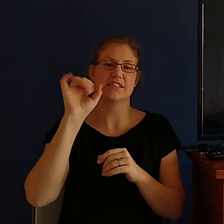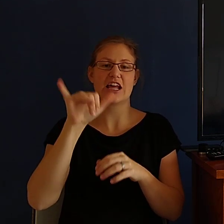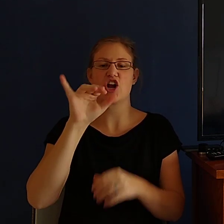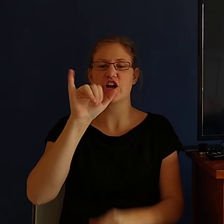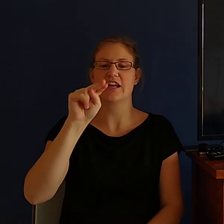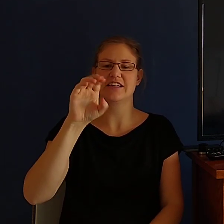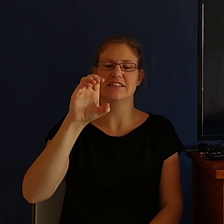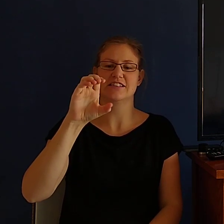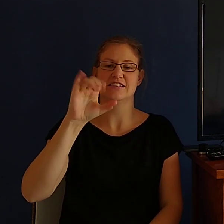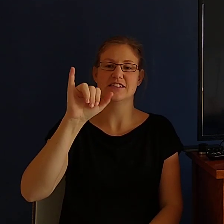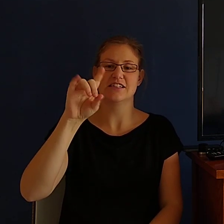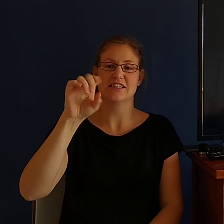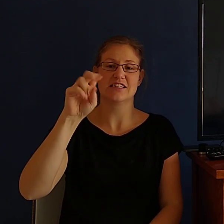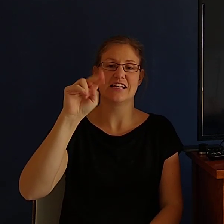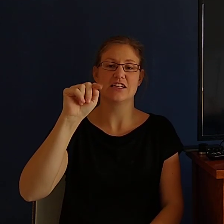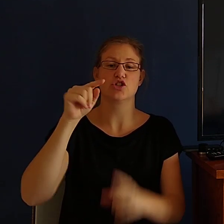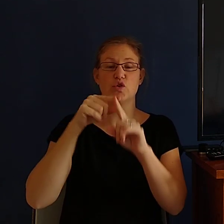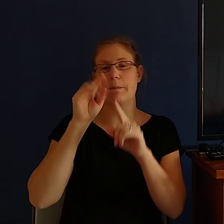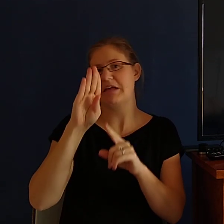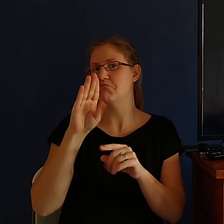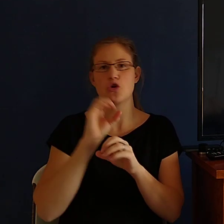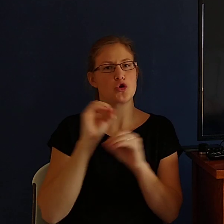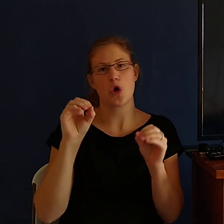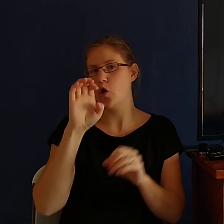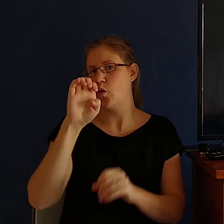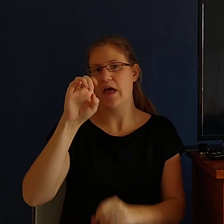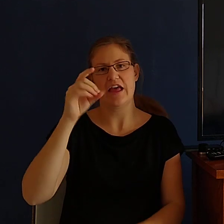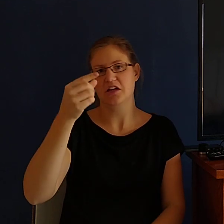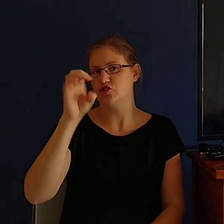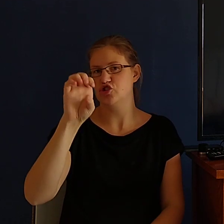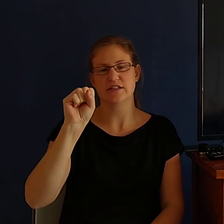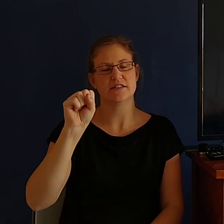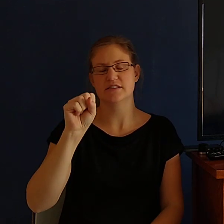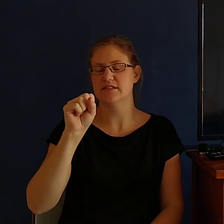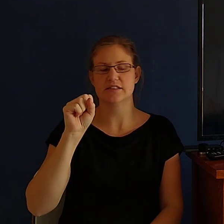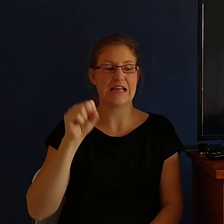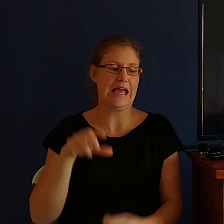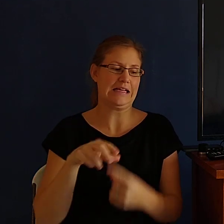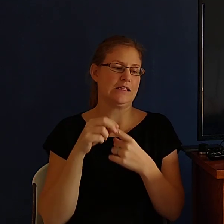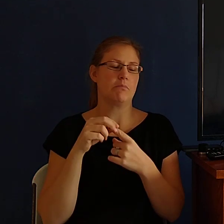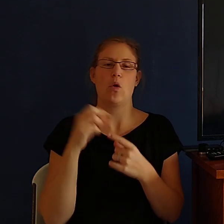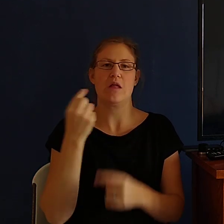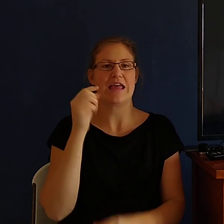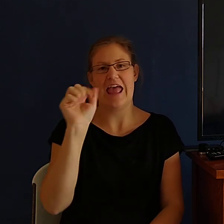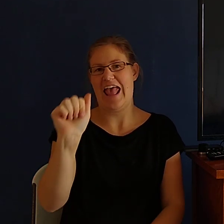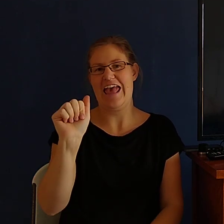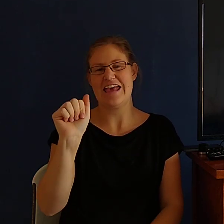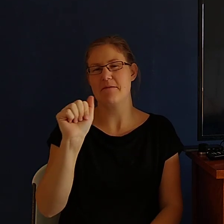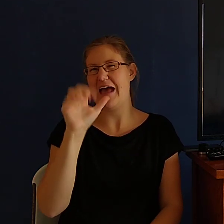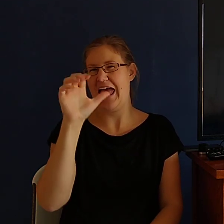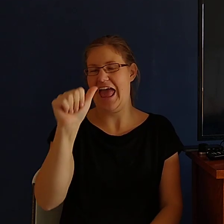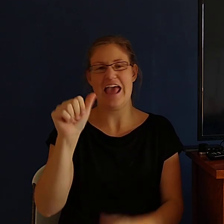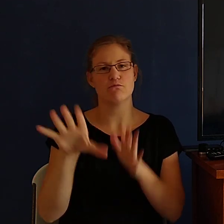is no edges that are incident to B except A, but A is already discovered. So let's